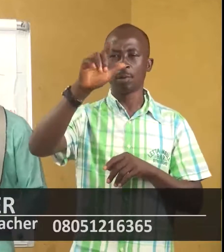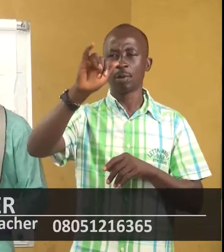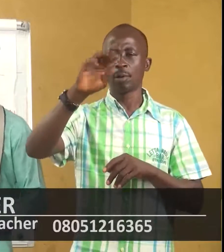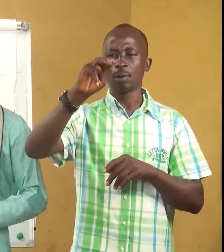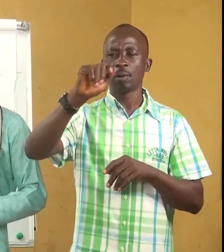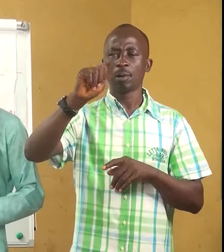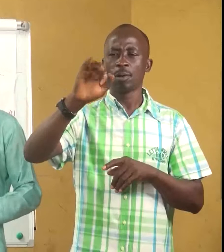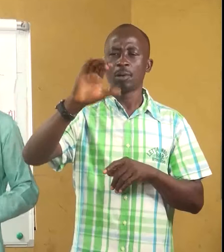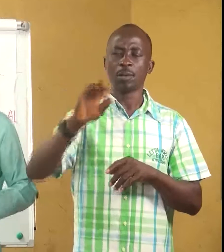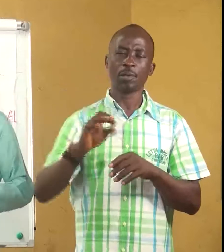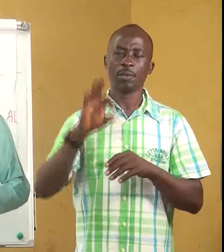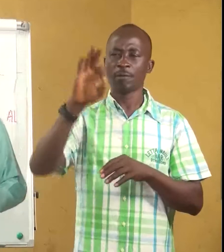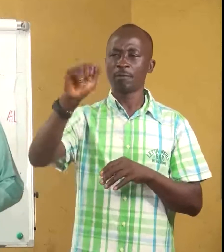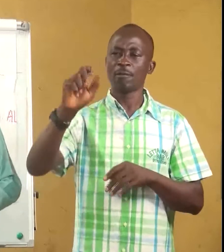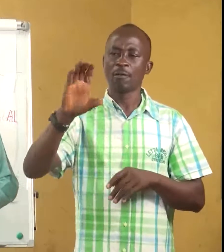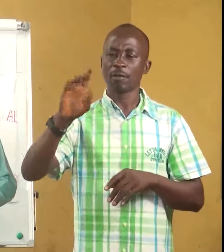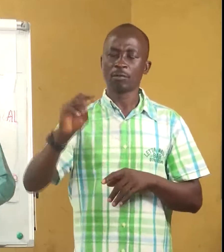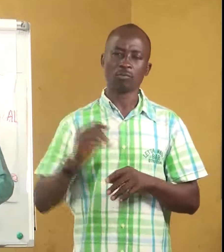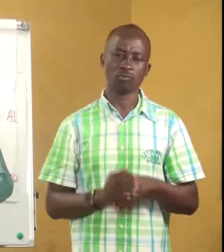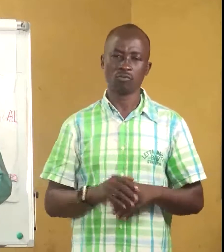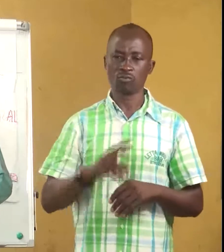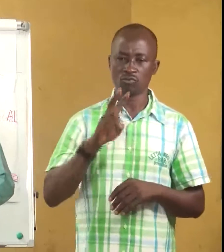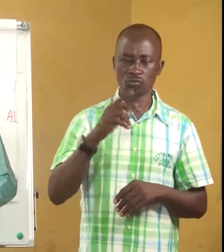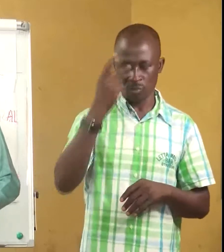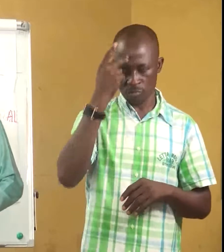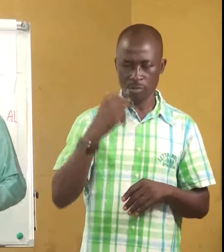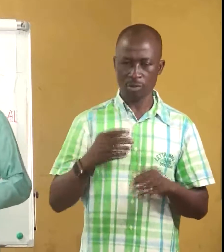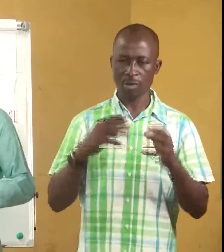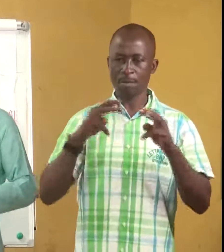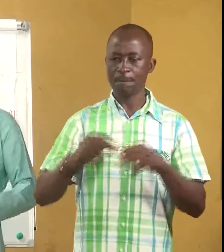2. Parent material. 3.